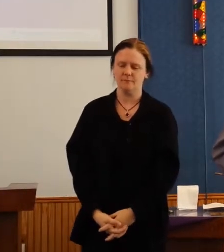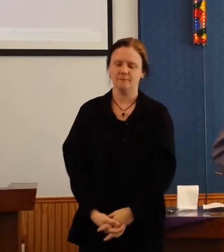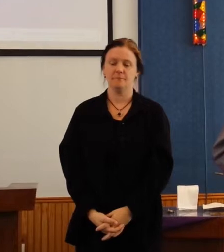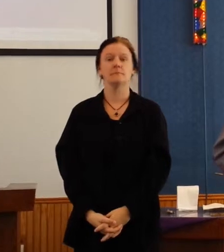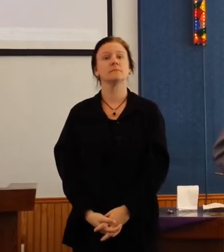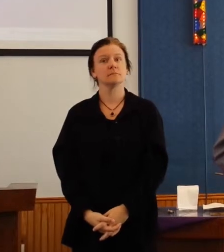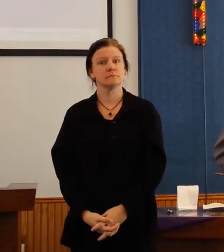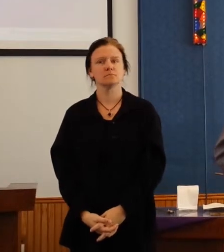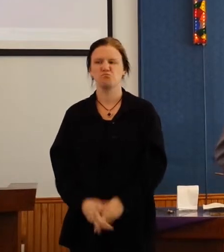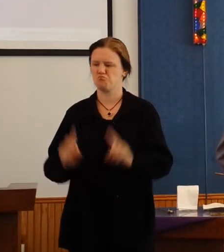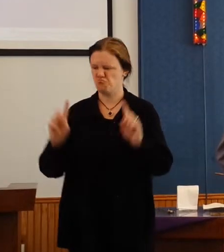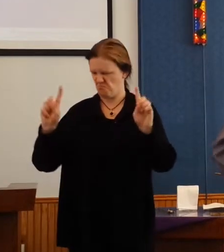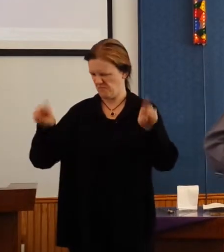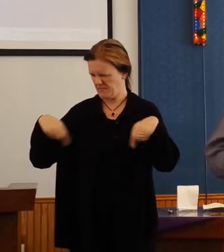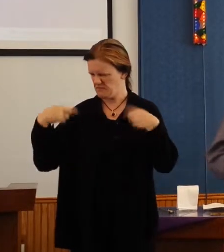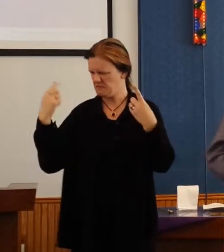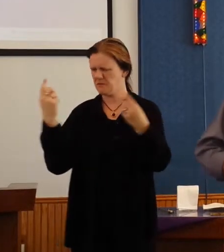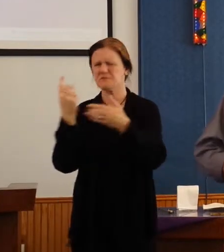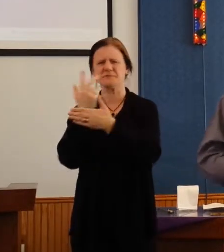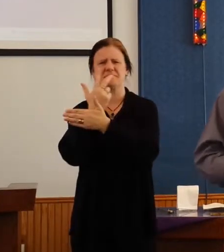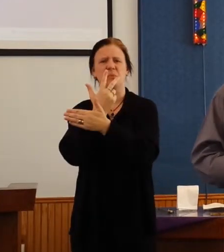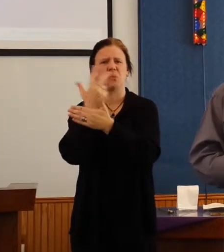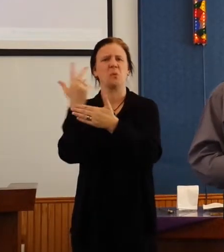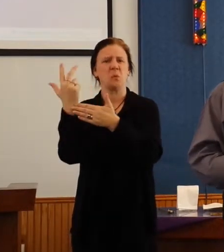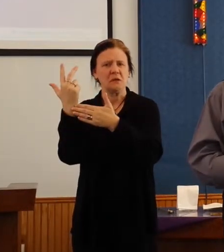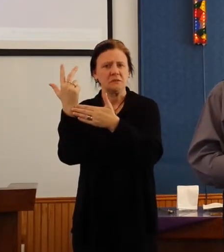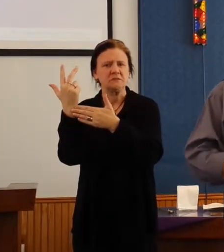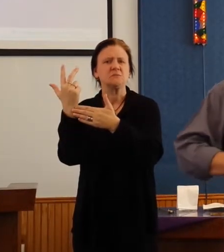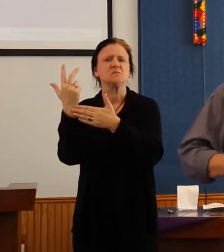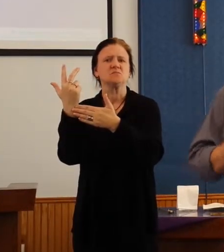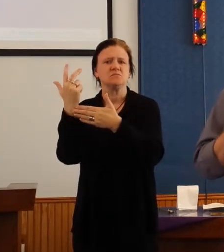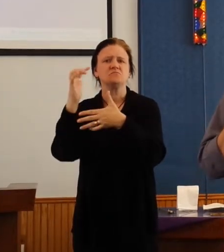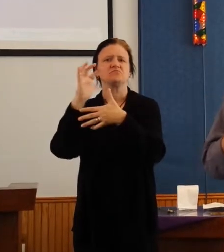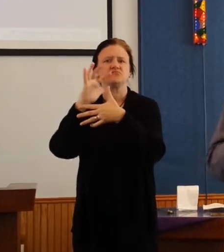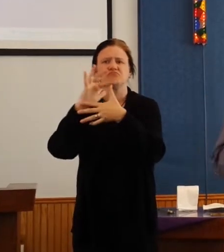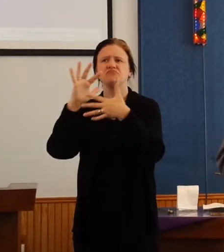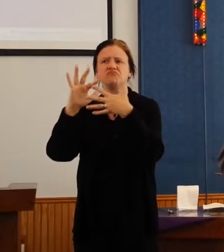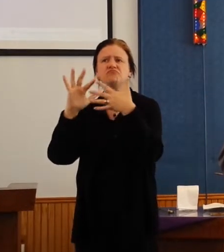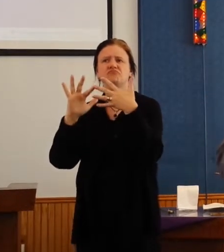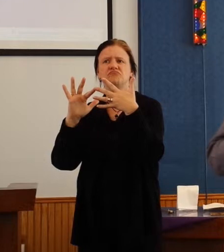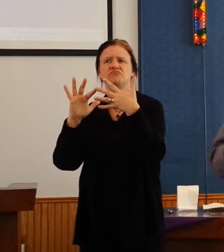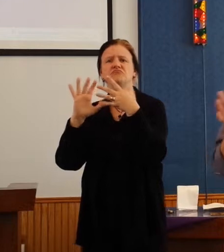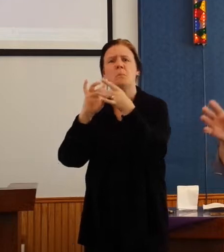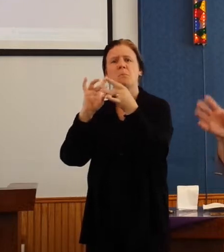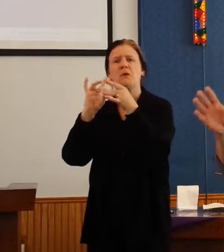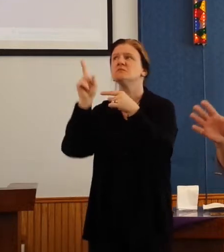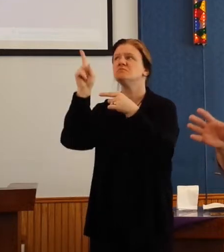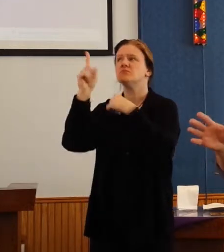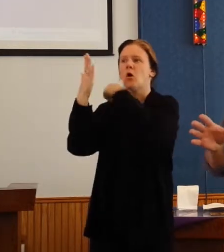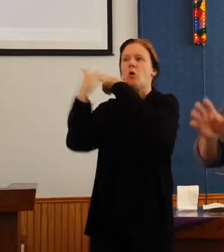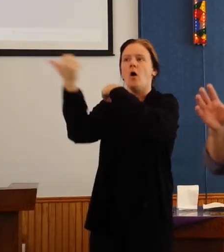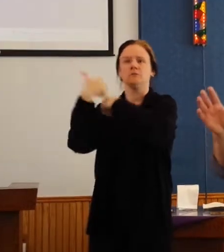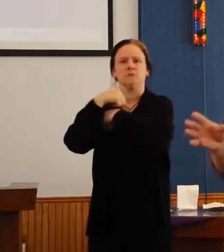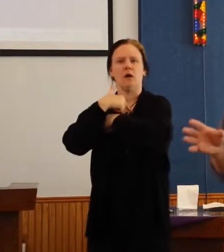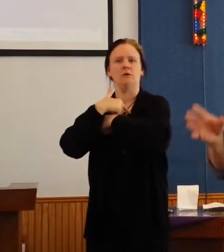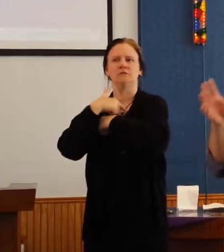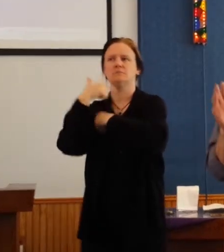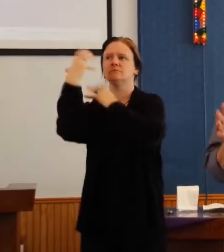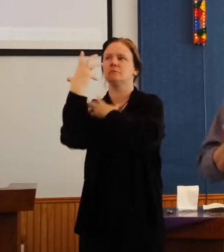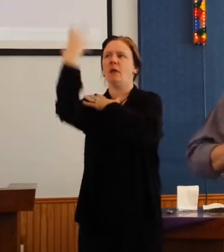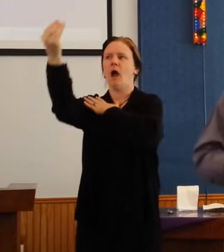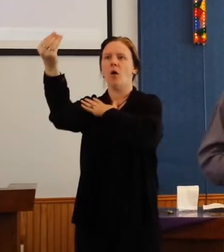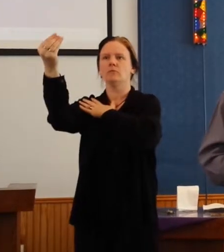So, for the last several weeks, we have been hearing the message about how God calls us to step out in our